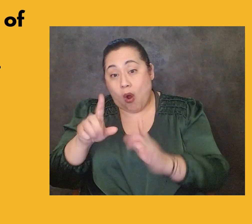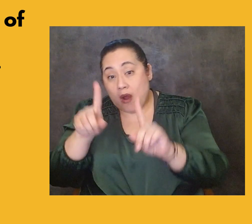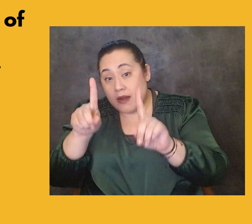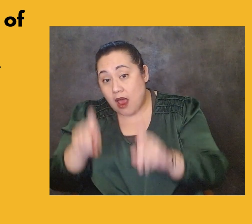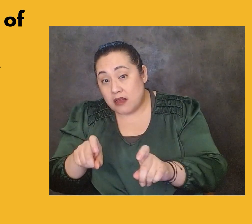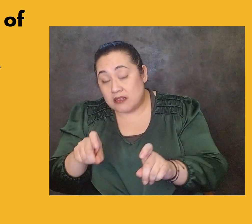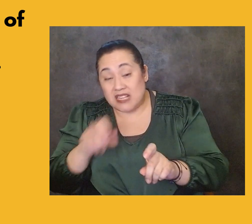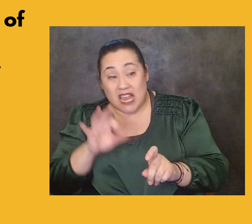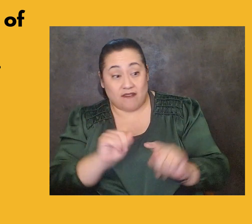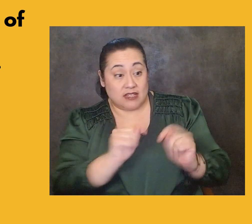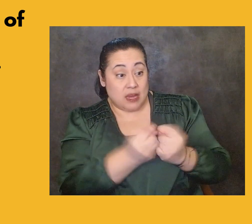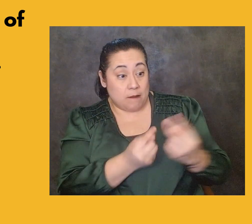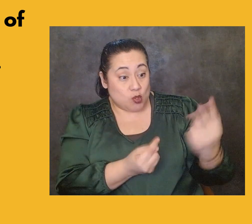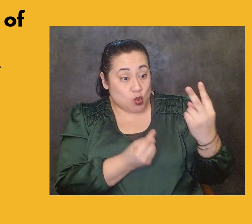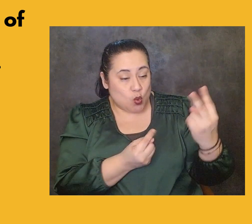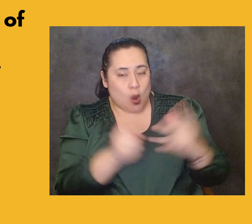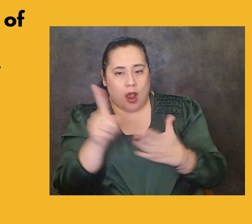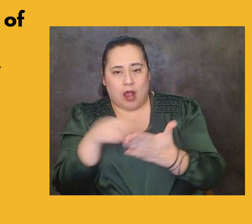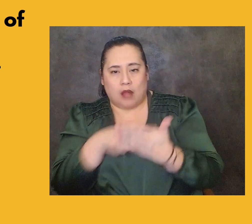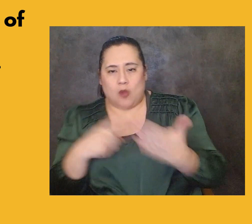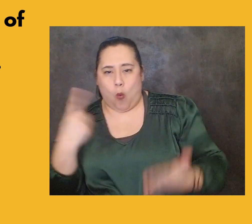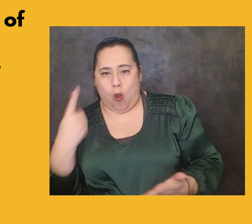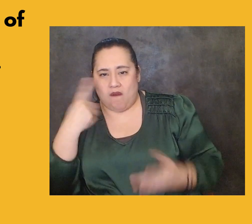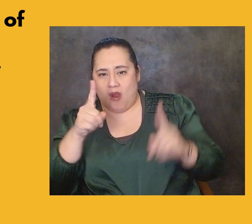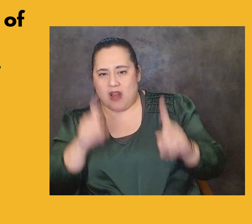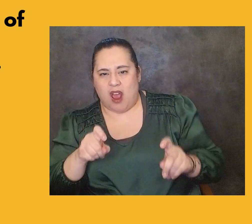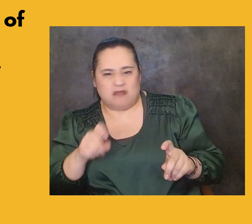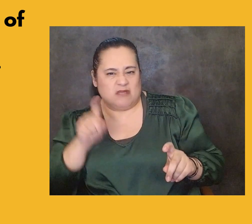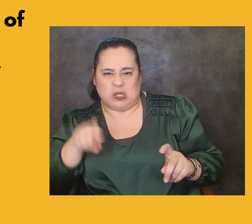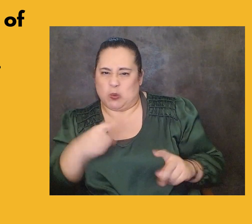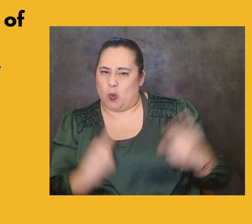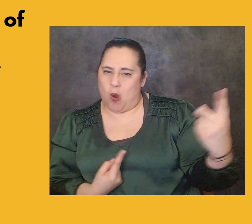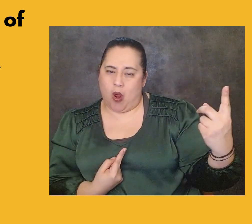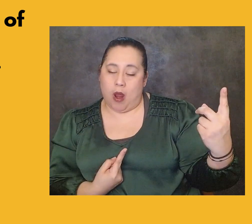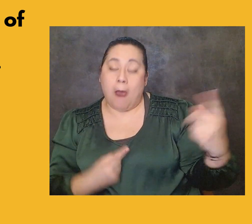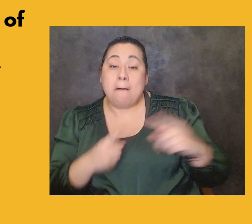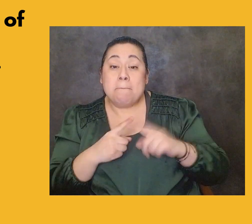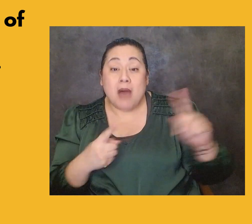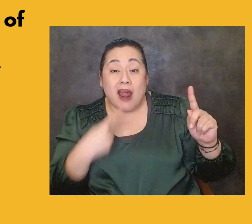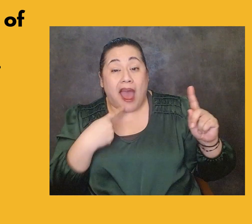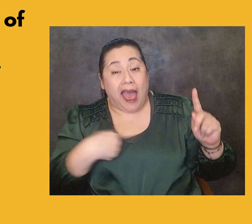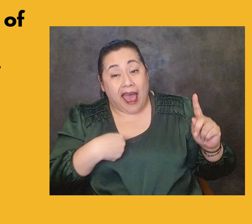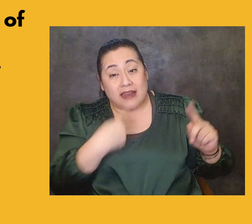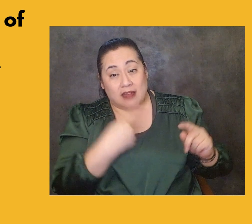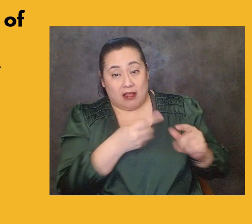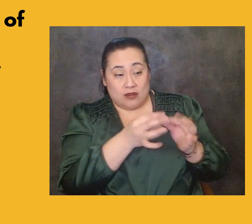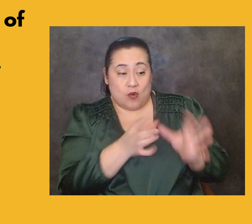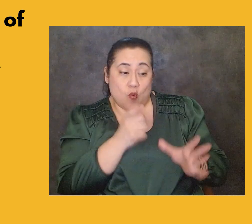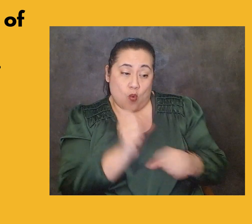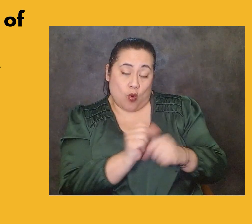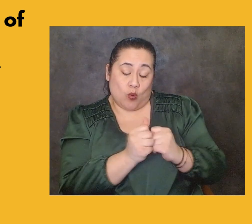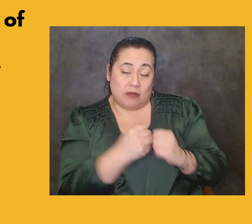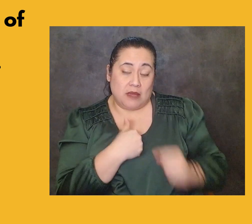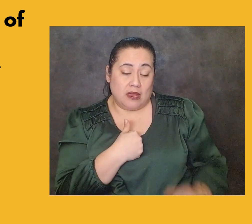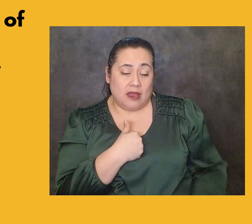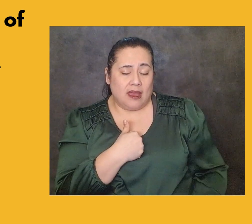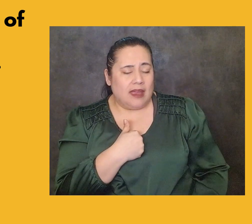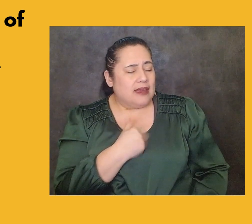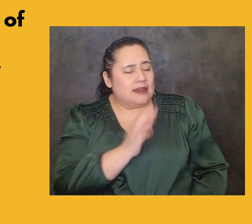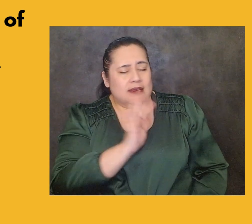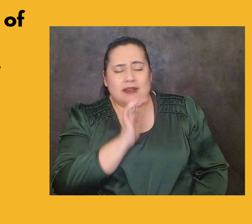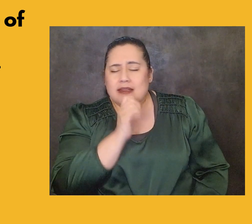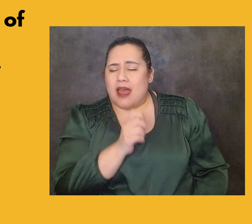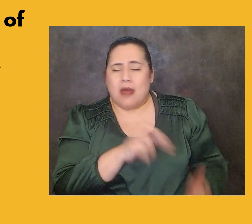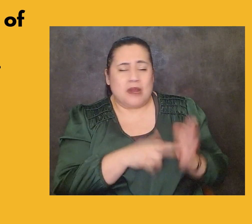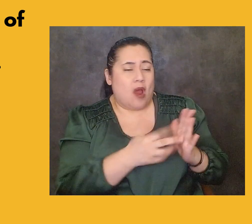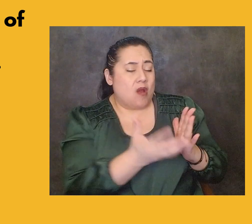for exam days. For example, there's 2 in a class, we only need 1 for an exam. And I tell the other interpreter, it's not that I